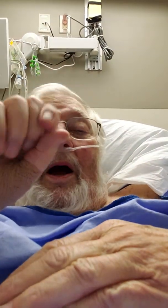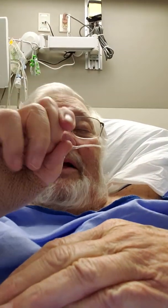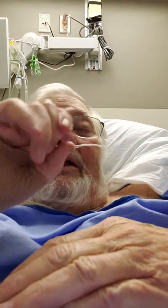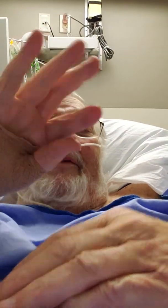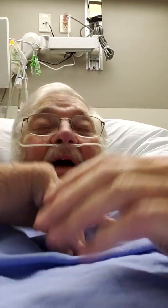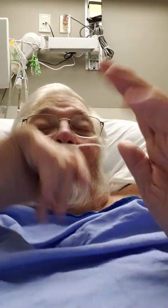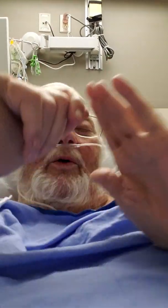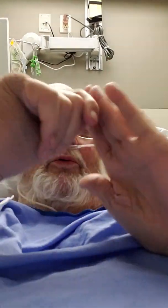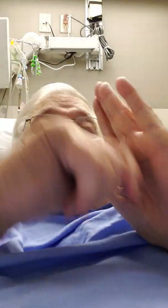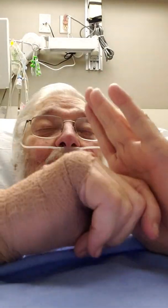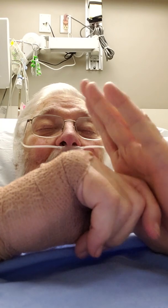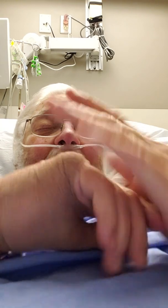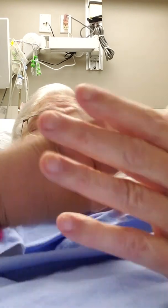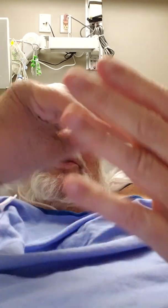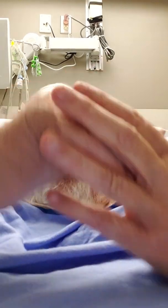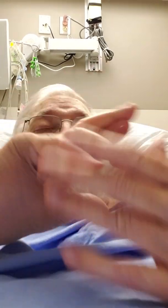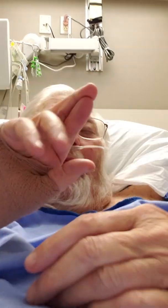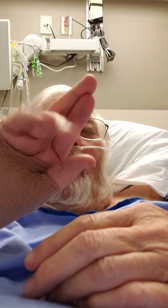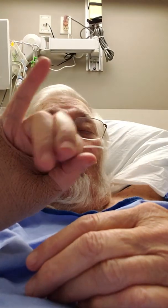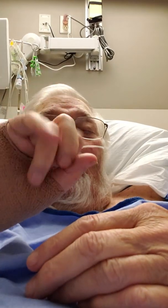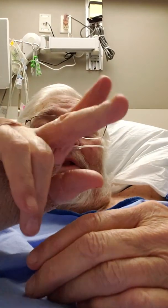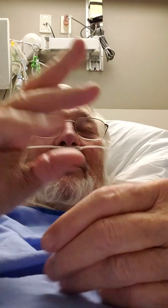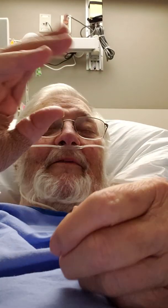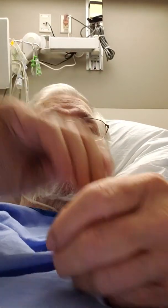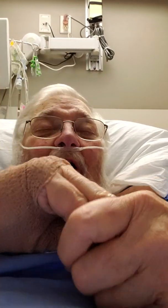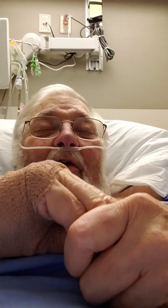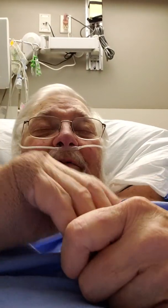Otherwise, if I go surgery, it's all the risk involved.